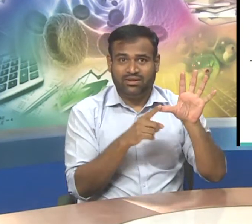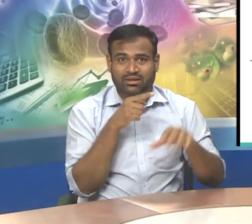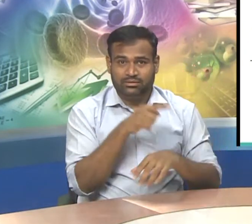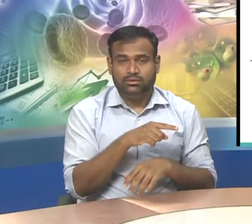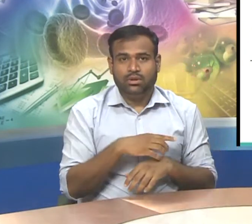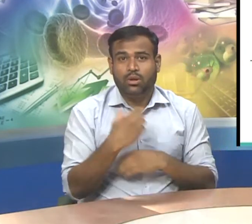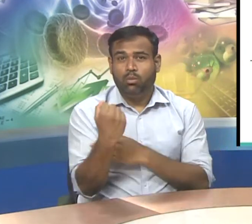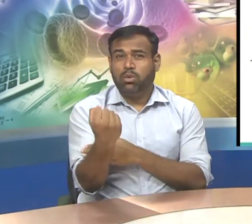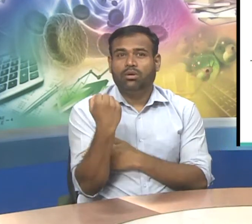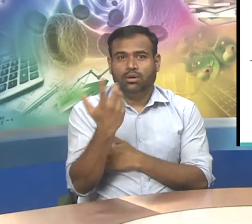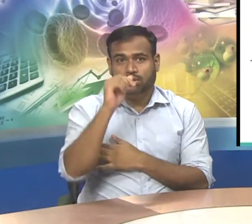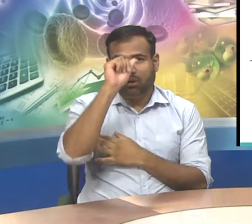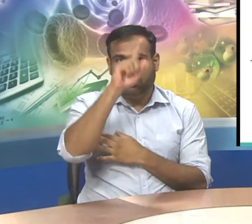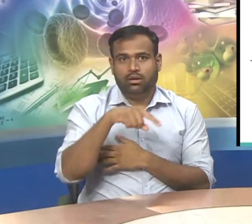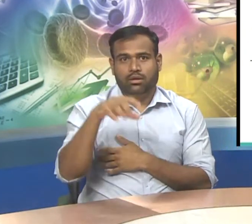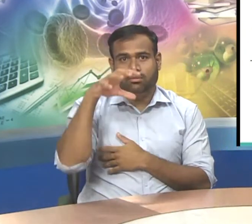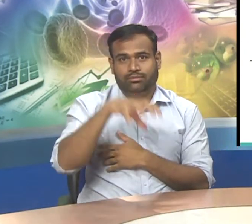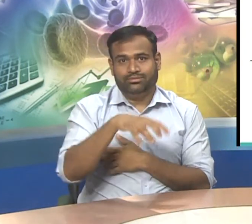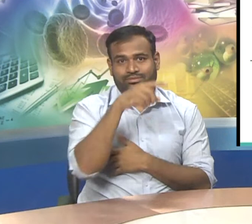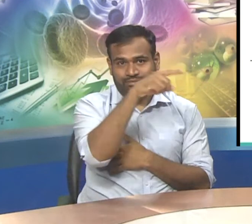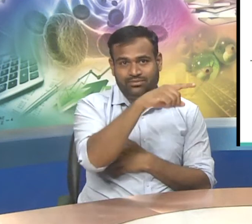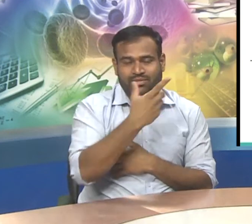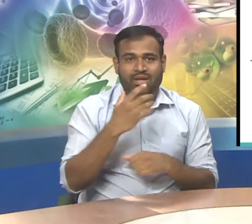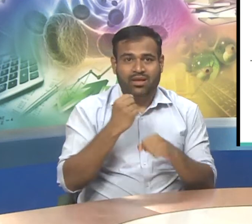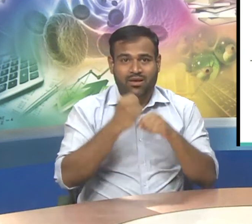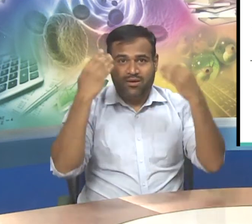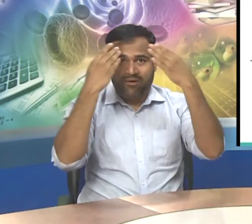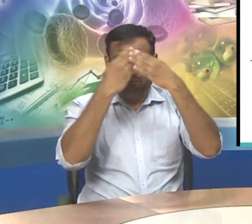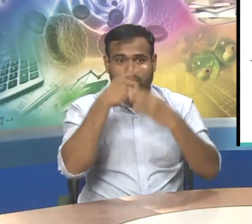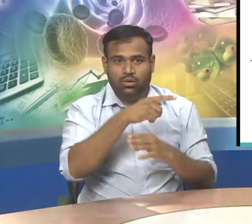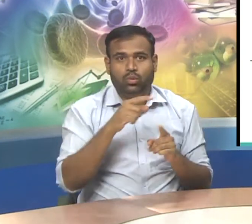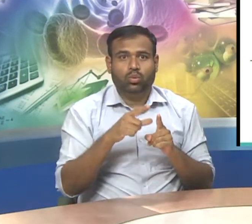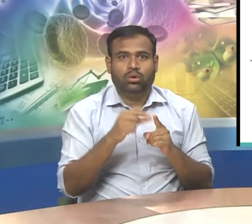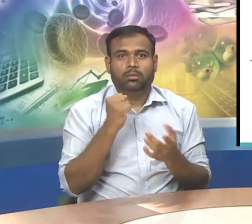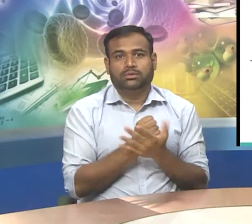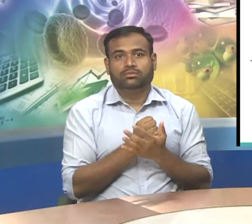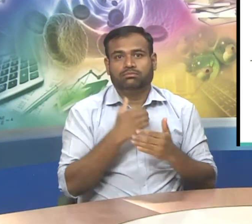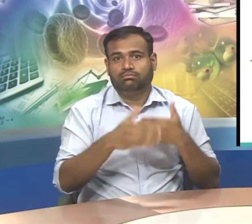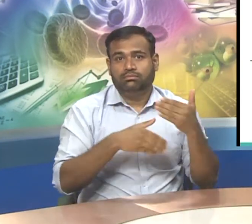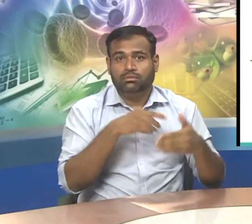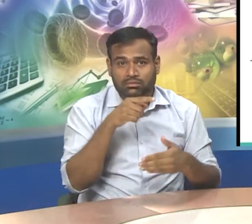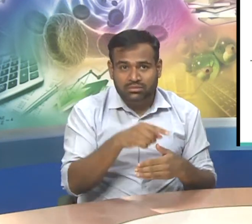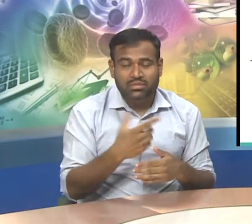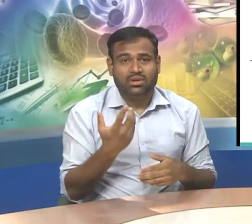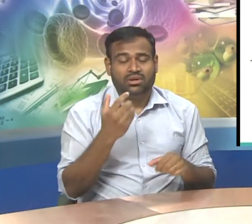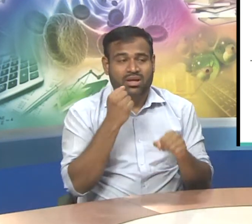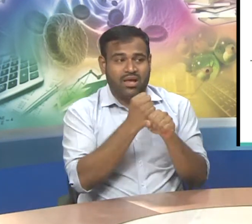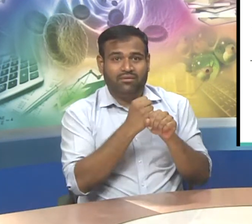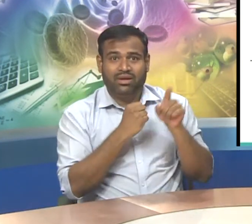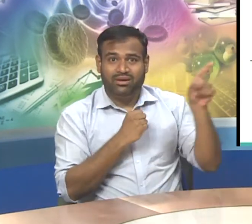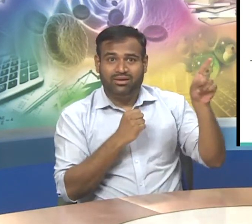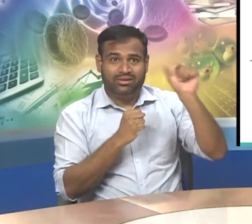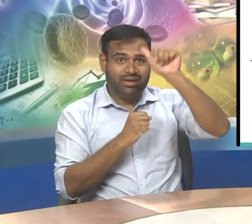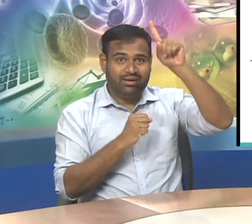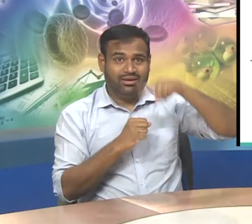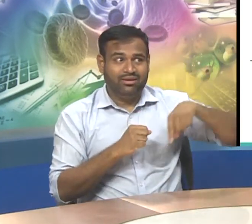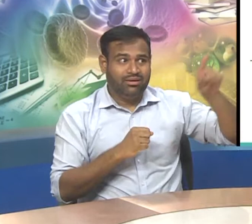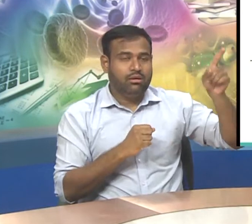And this fifth power is the discretionary power. It means to act without the advice of the Council